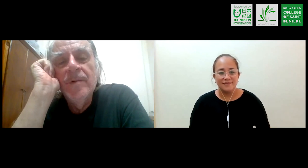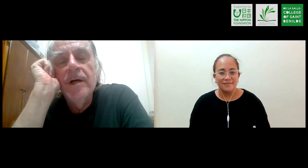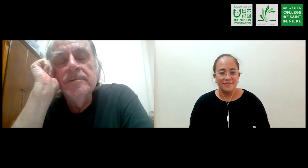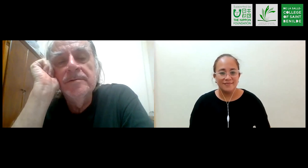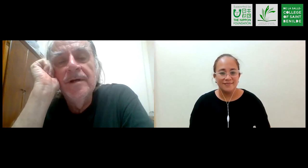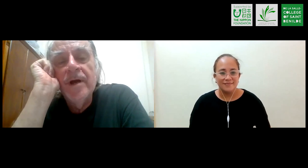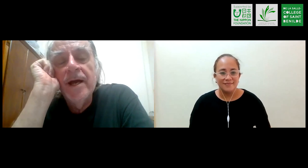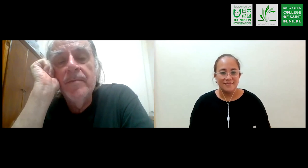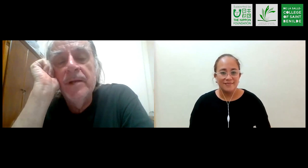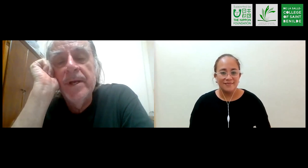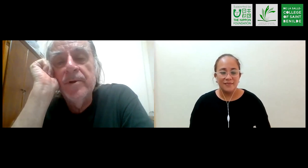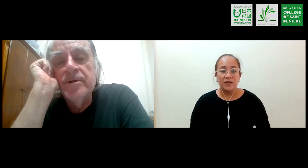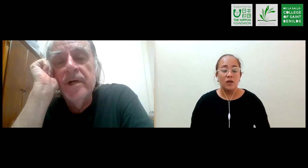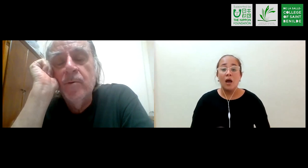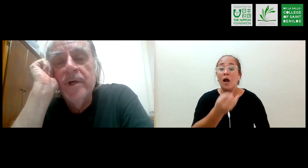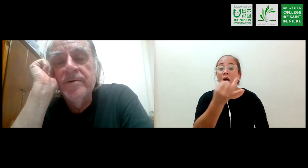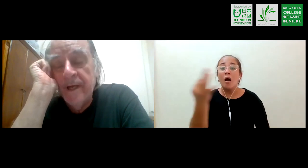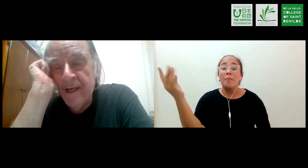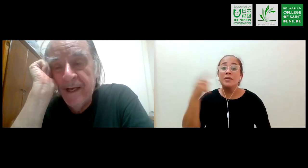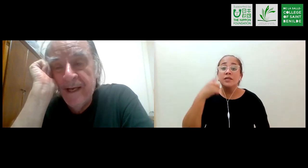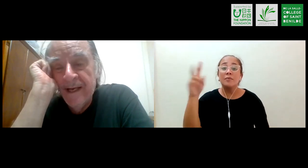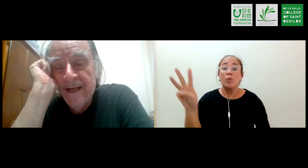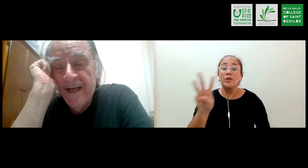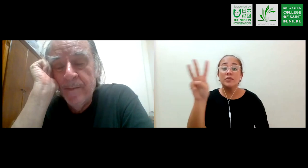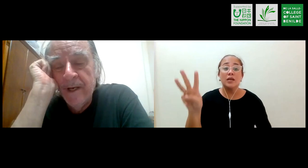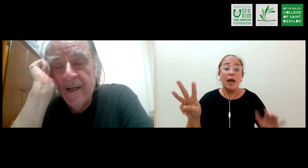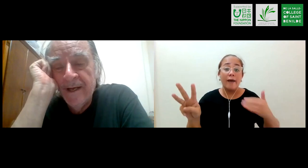What? Okay, how many people are saying Wednesday? How many?